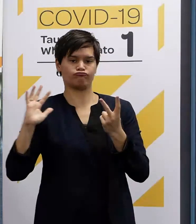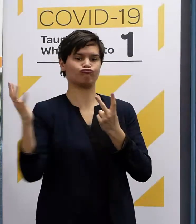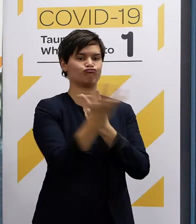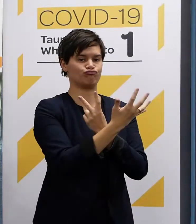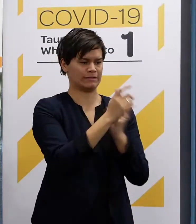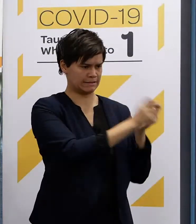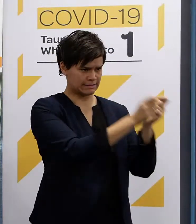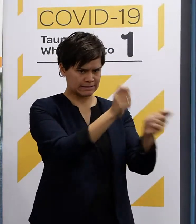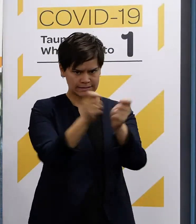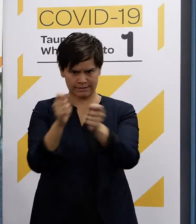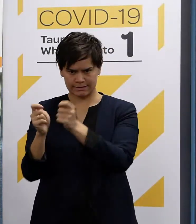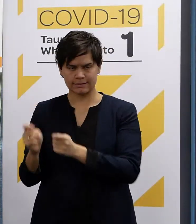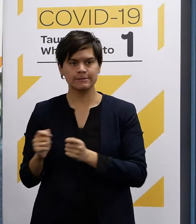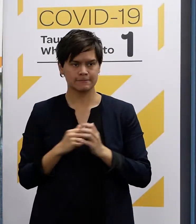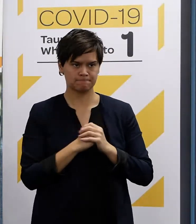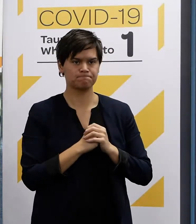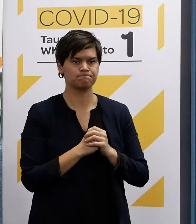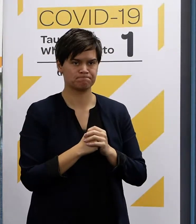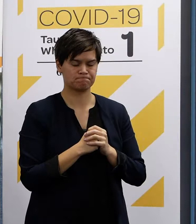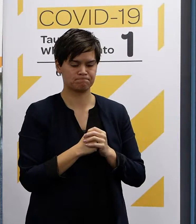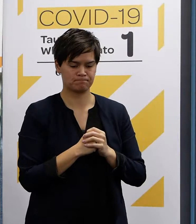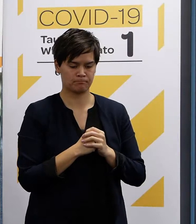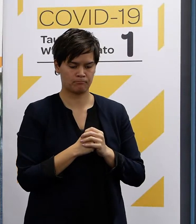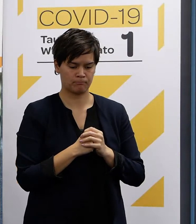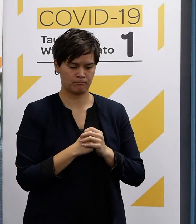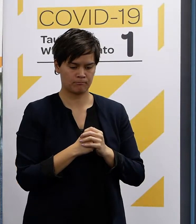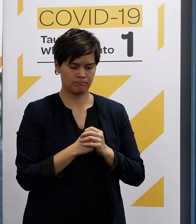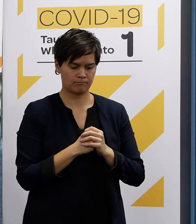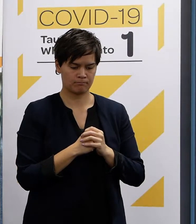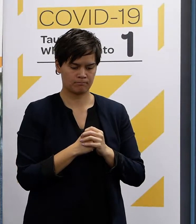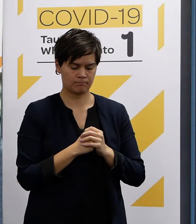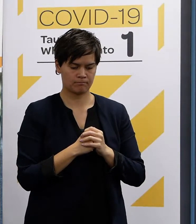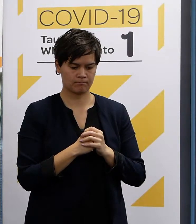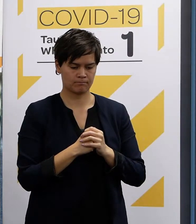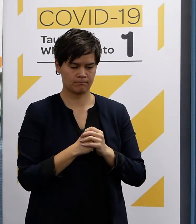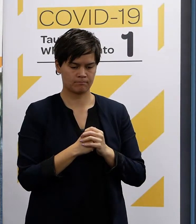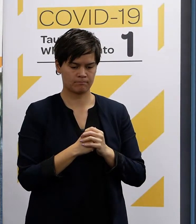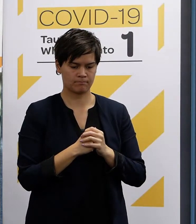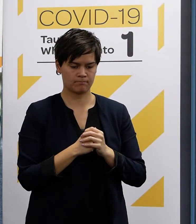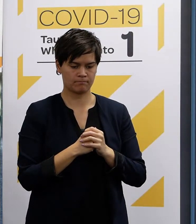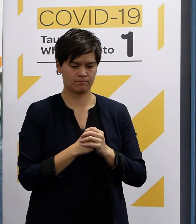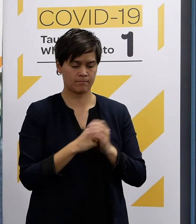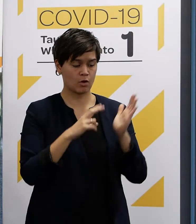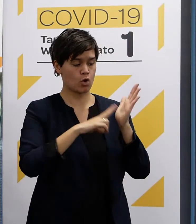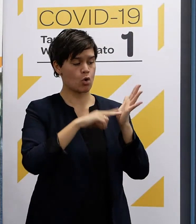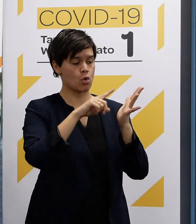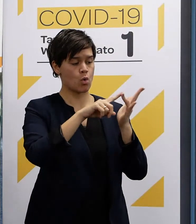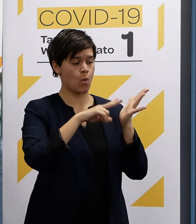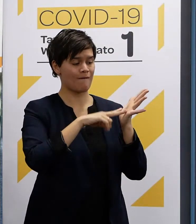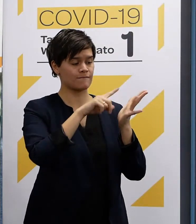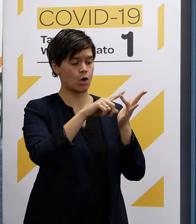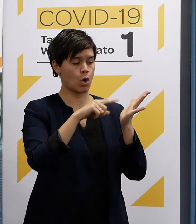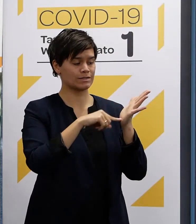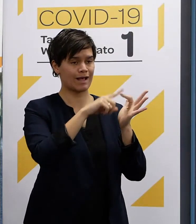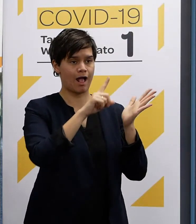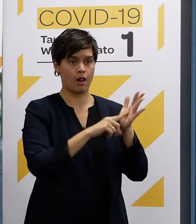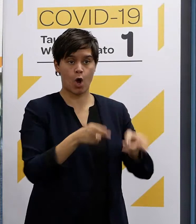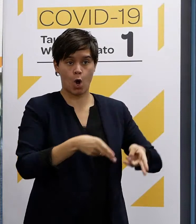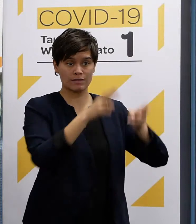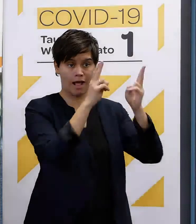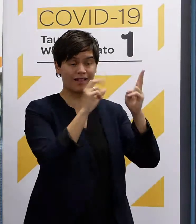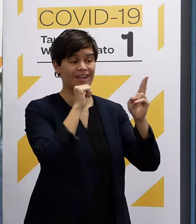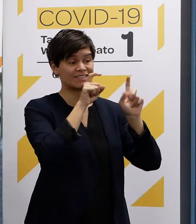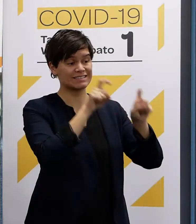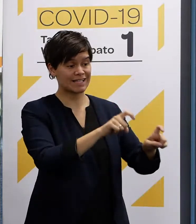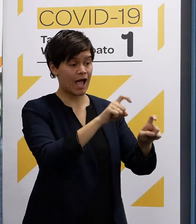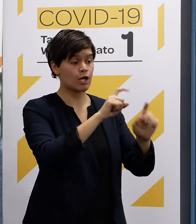case, whether in managed isolation or in the community. Of the guests in the Novotel from the 6th to the 13th of June,